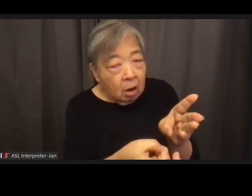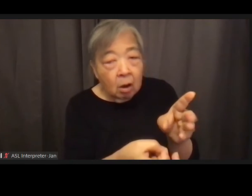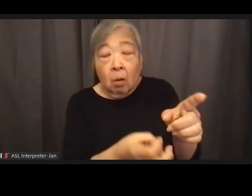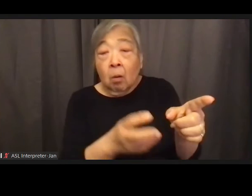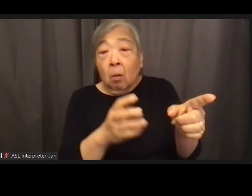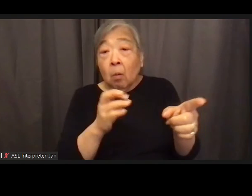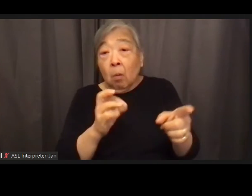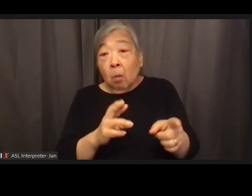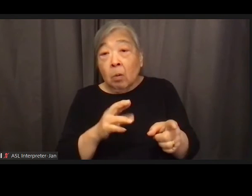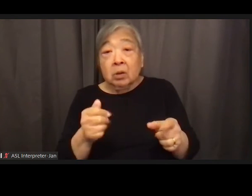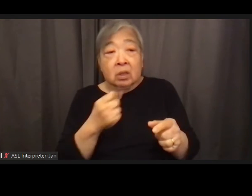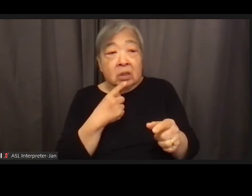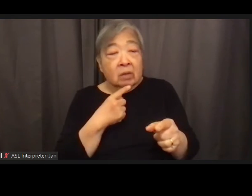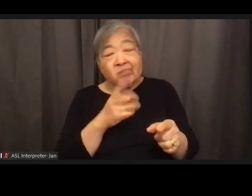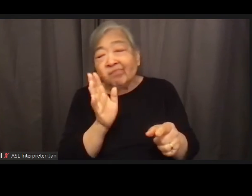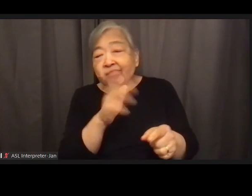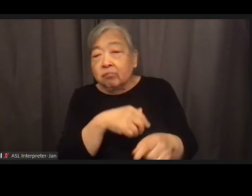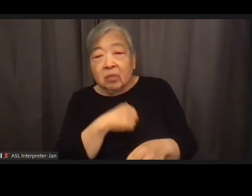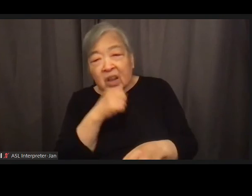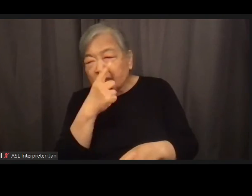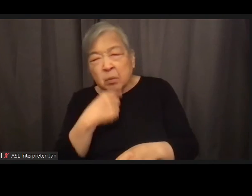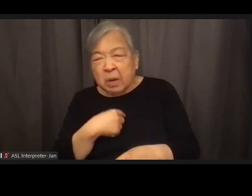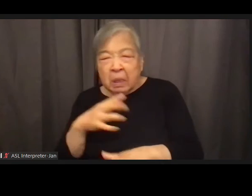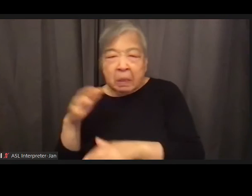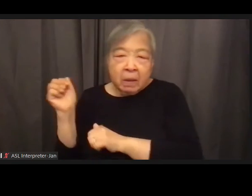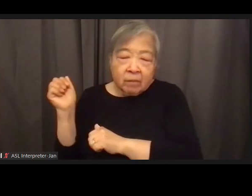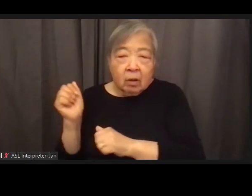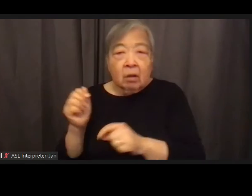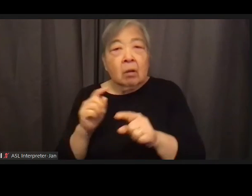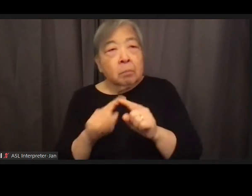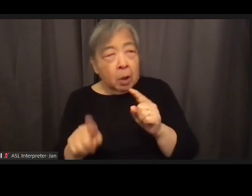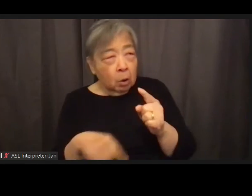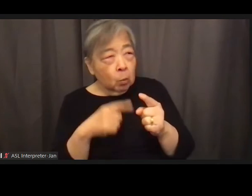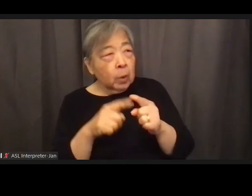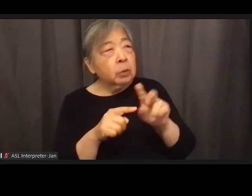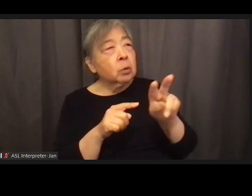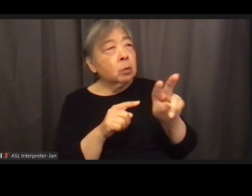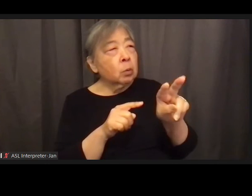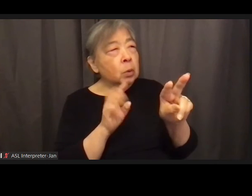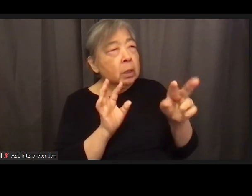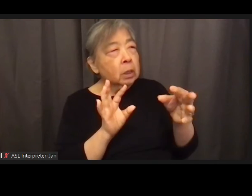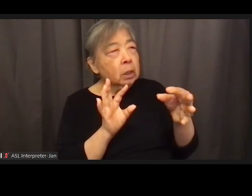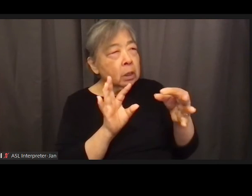just say, this is not for me and leave it. But once you are engaged with it,